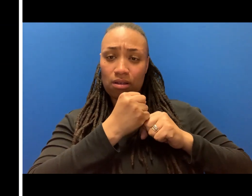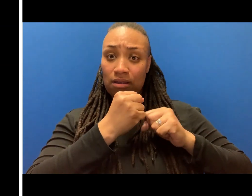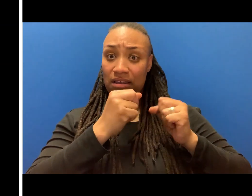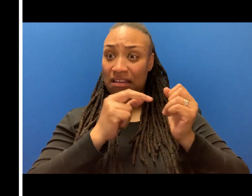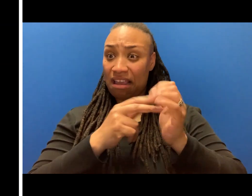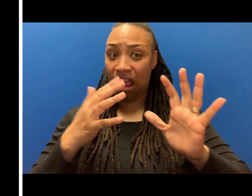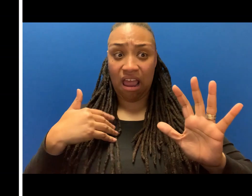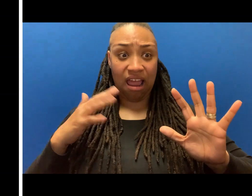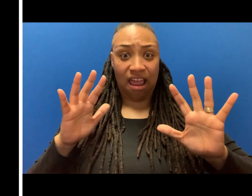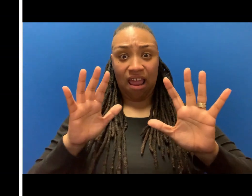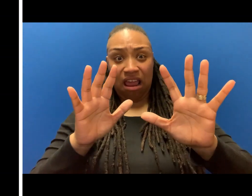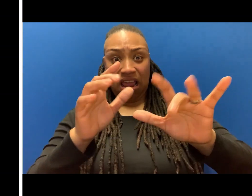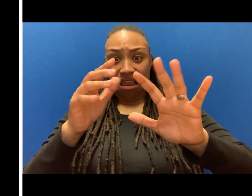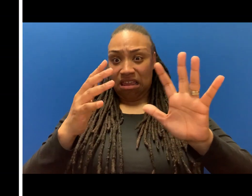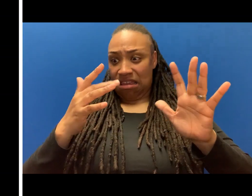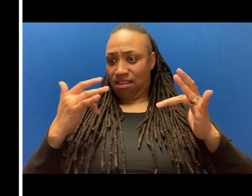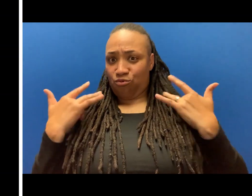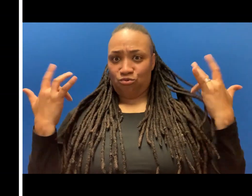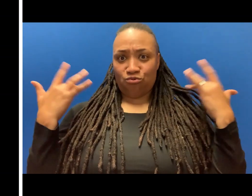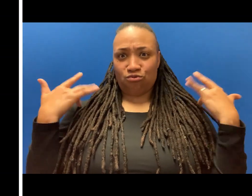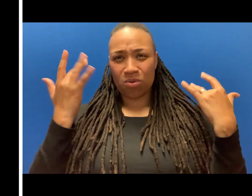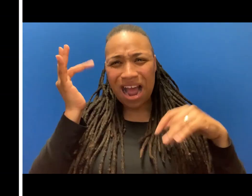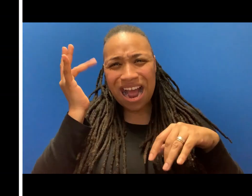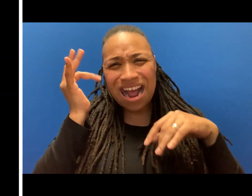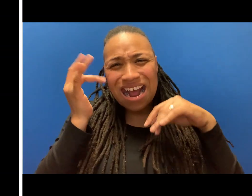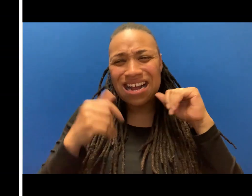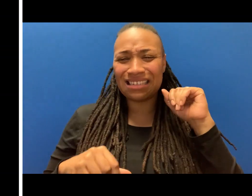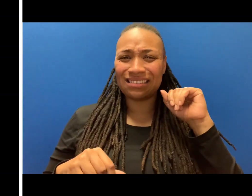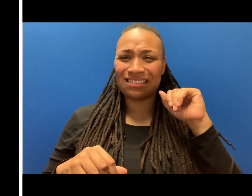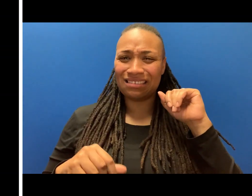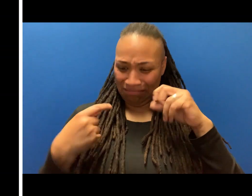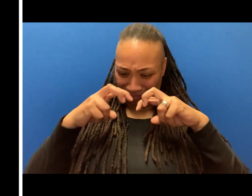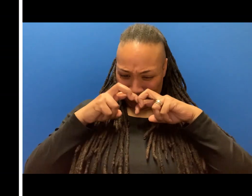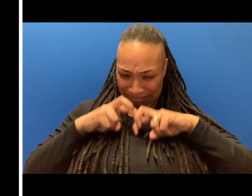of disconnection and violence to protect us from ever having to look at ourselves?